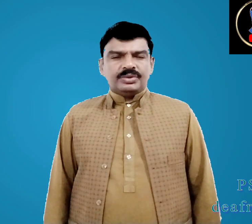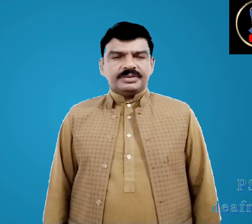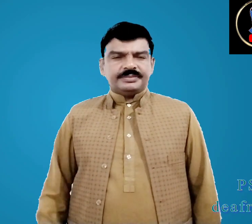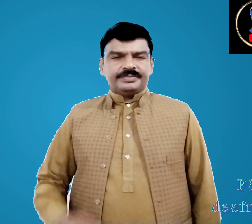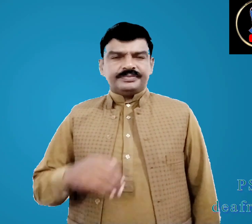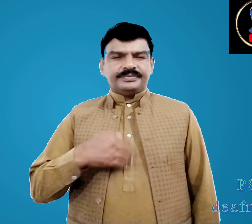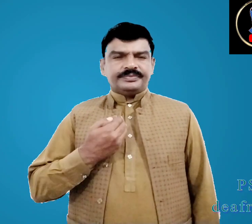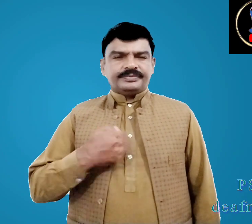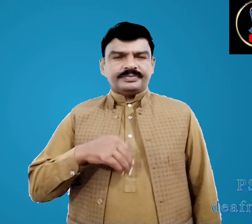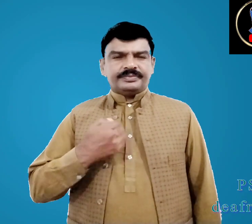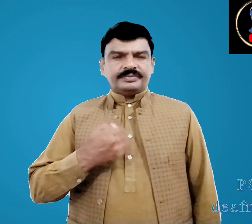own,